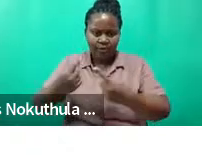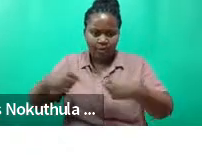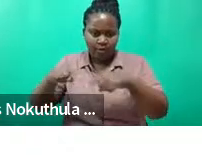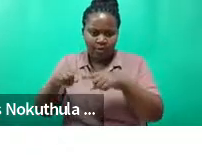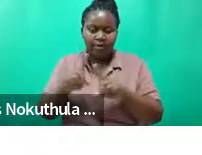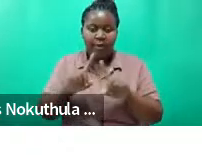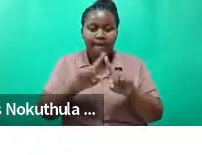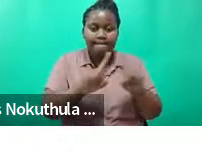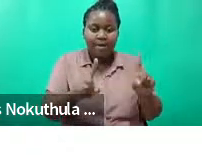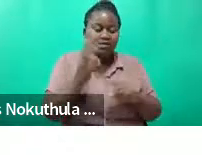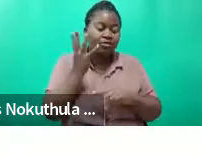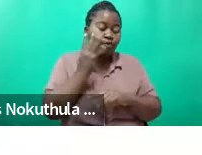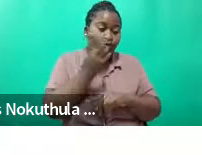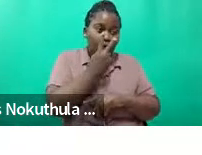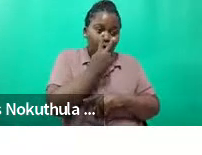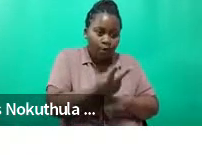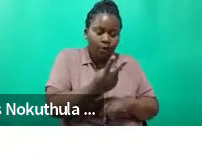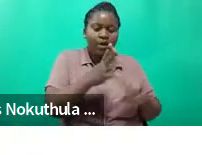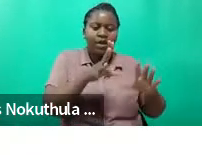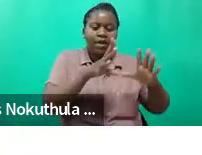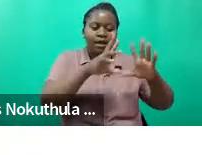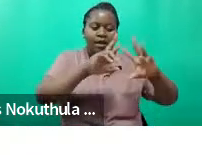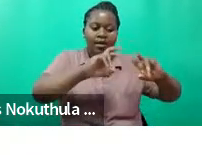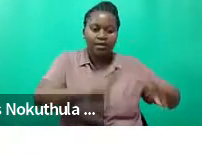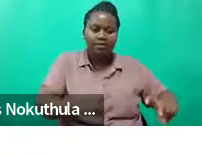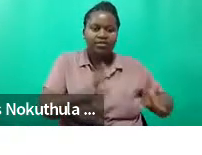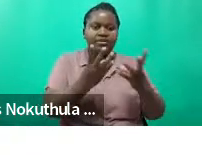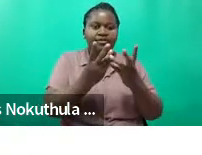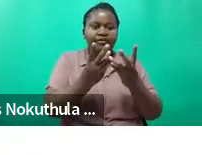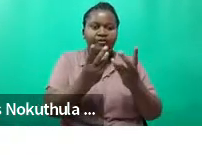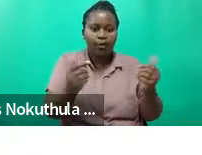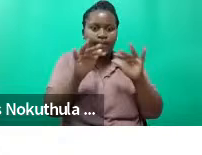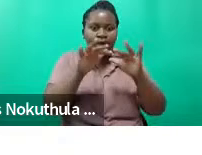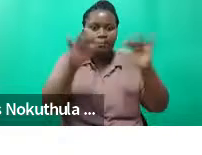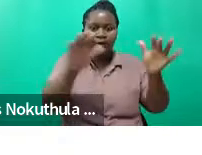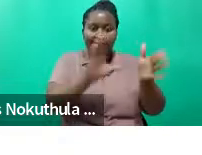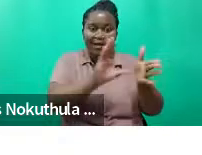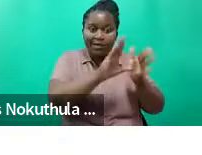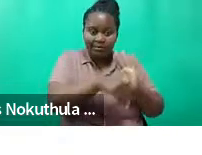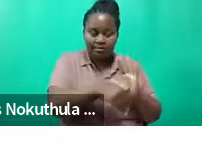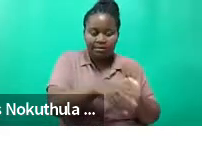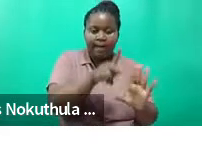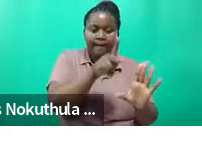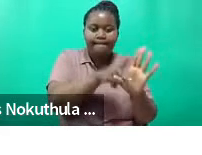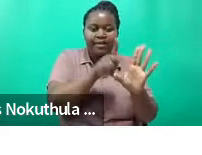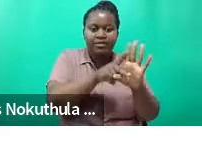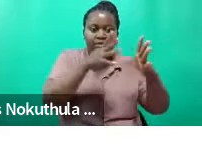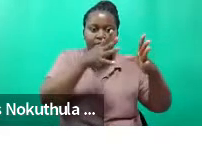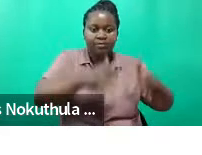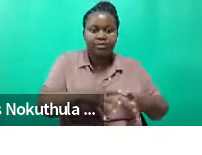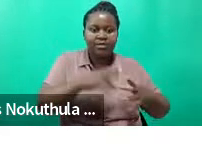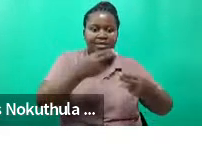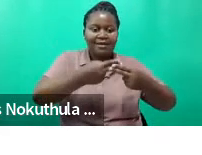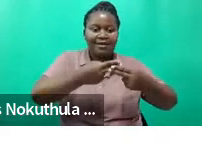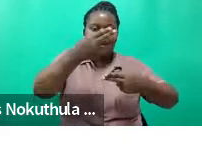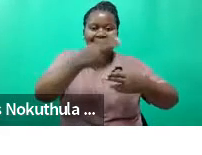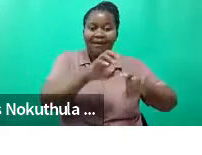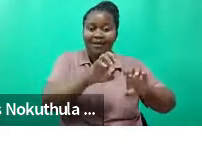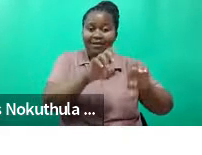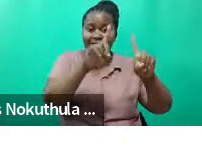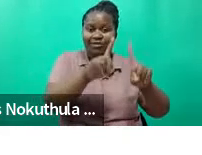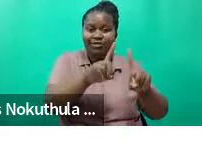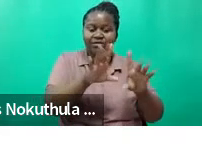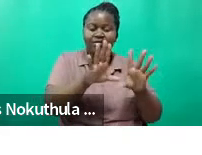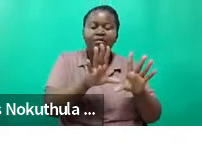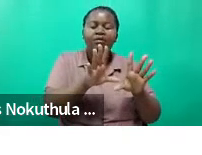research reports that few people with disabilities participate in higher education, and the small amount